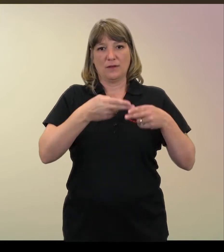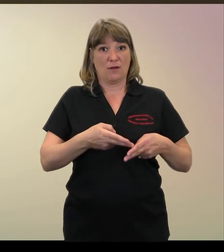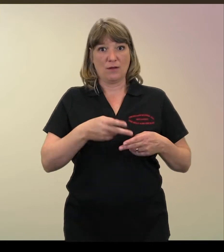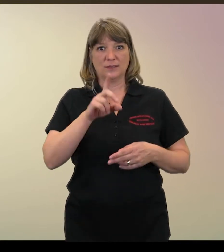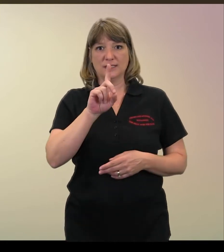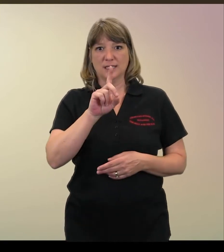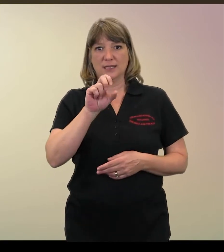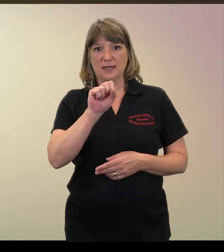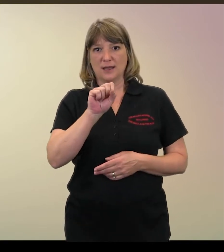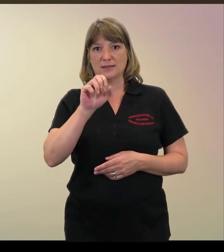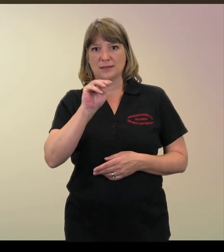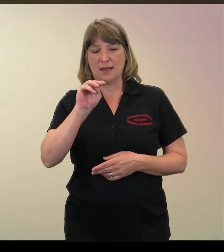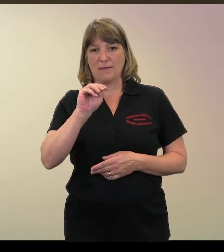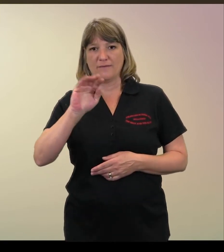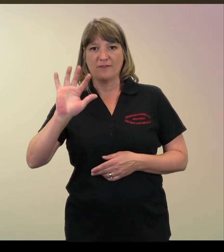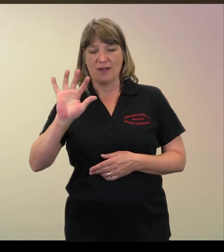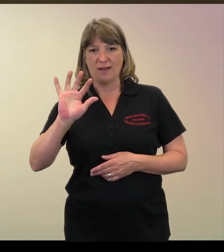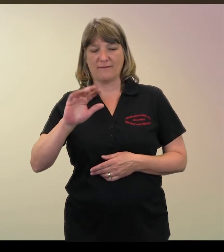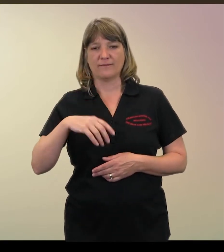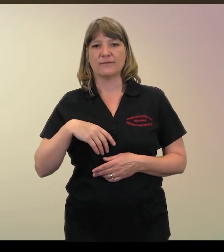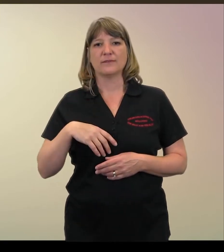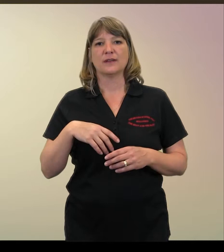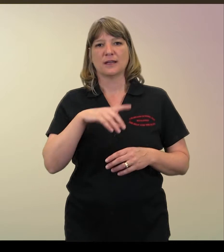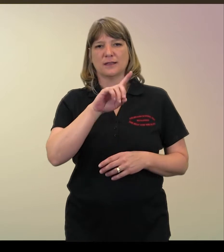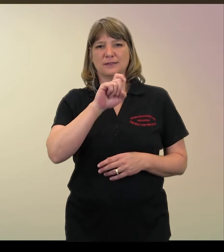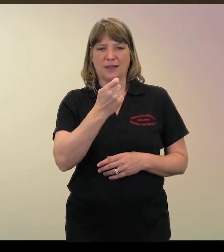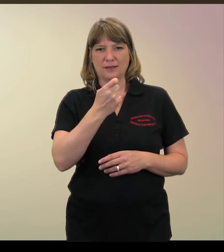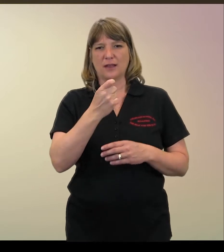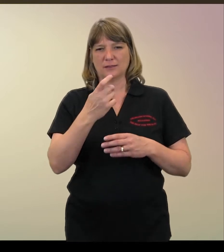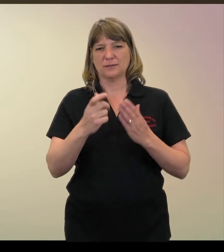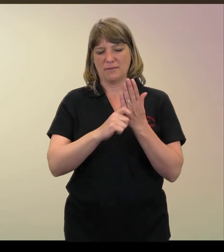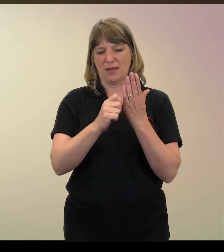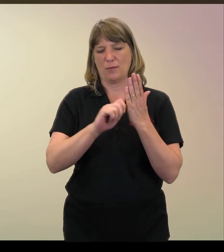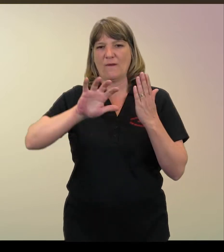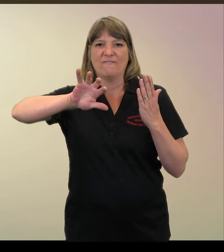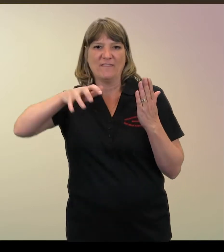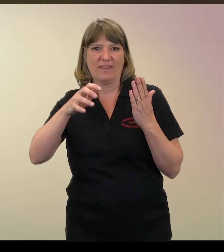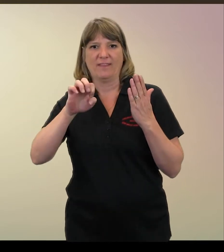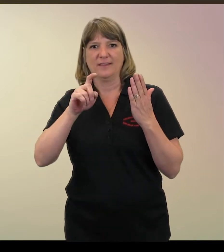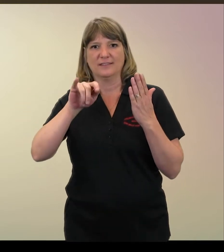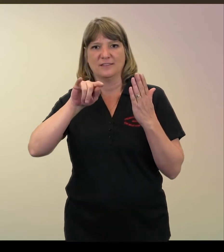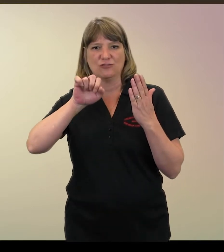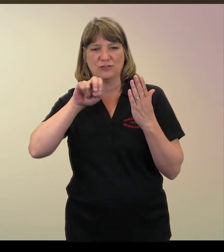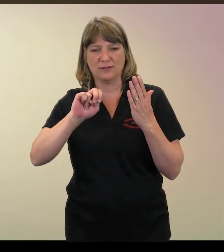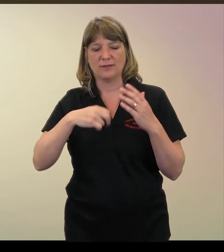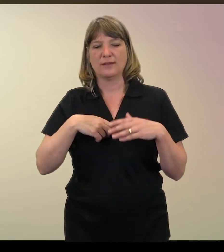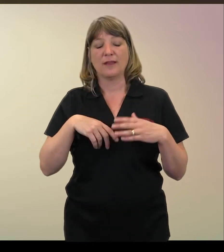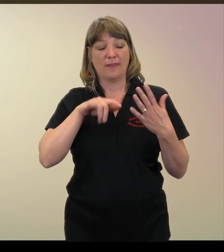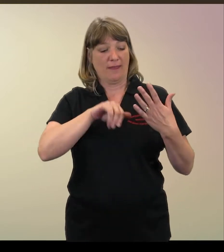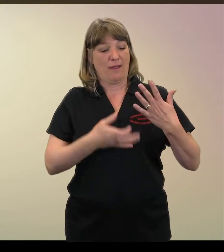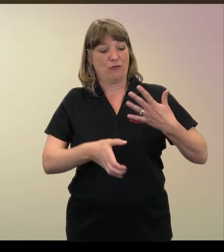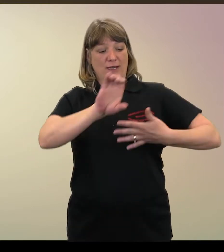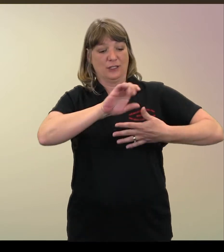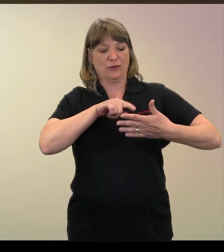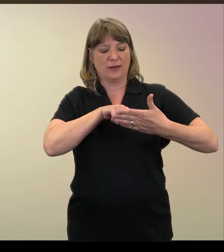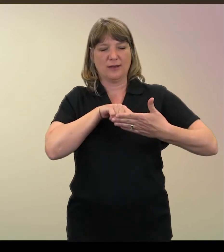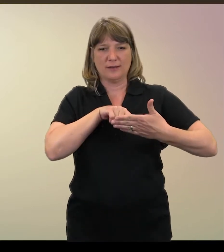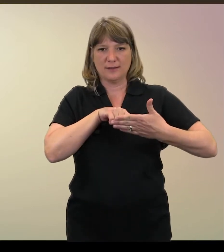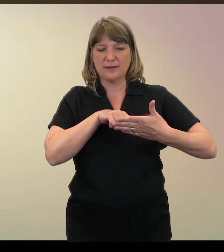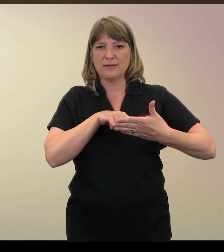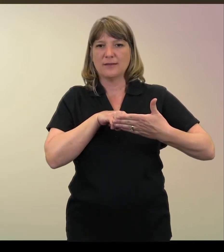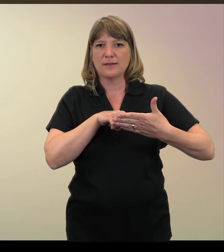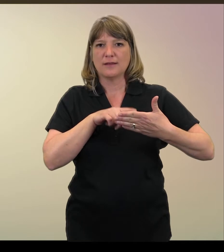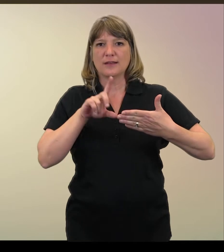the DSM-V, the Diagnostic Statistical Manual, 5th edition. And the criteria that's outlined in